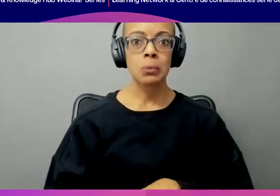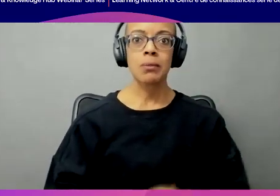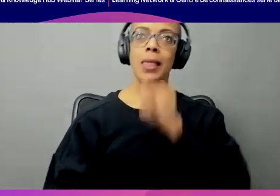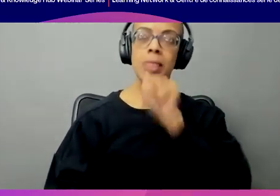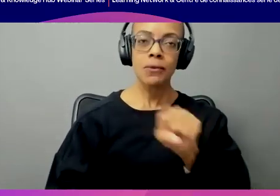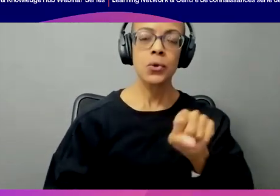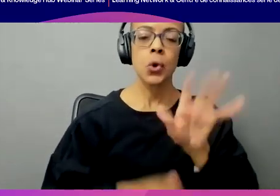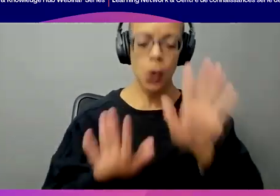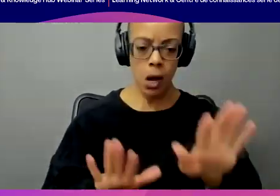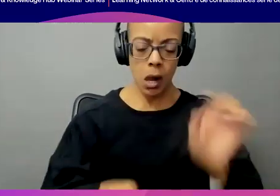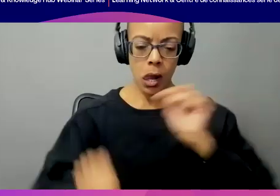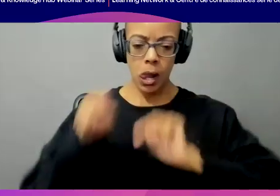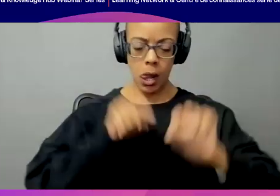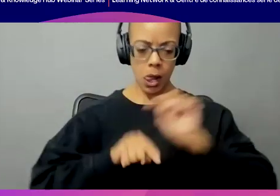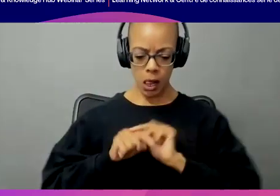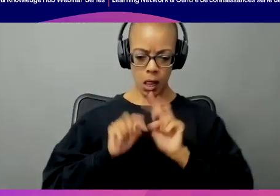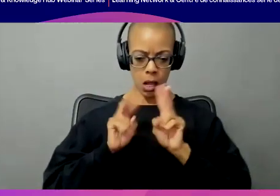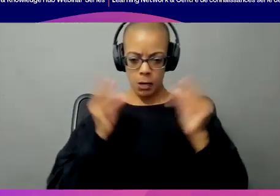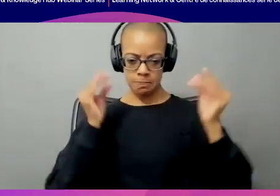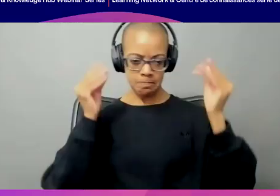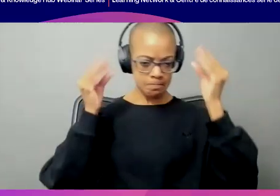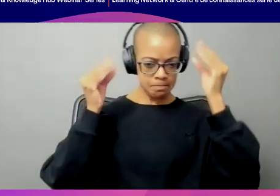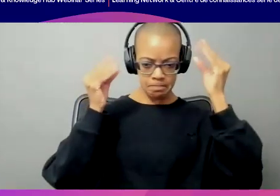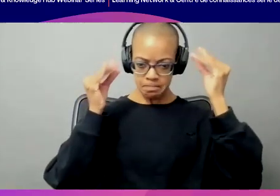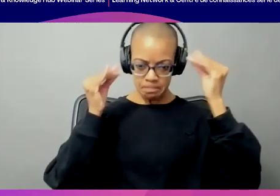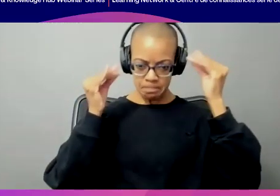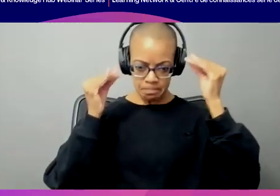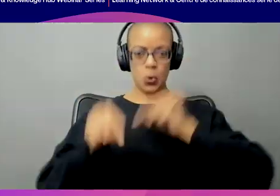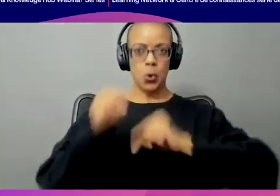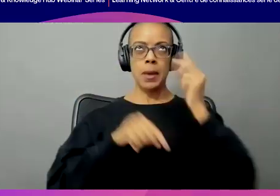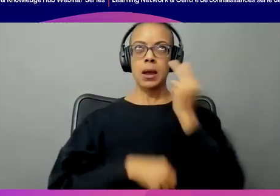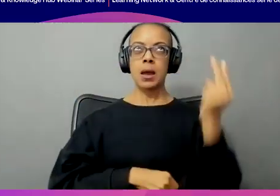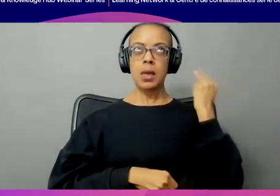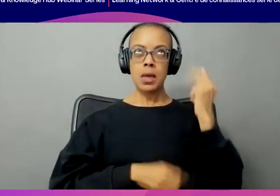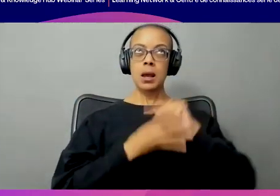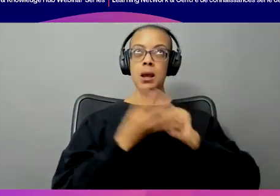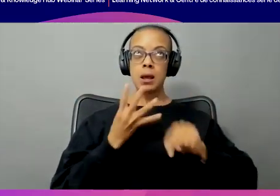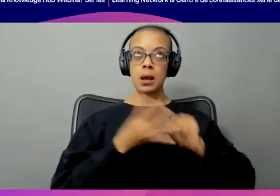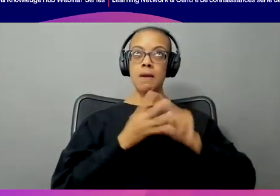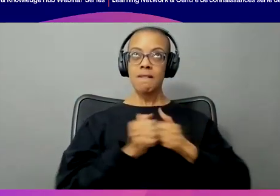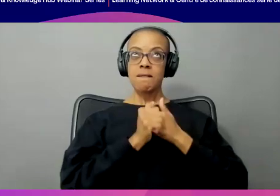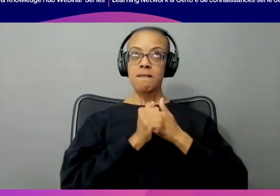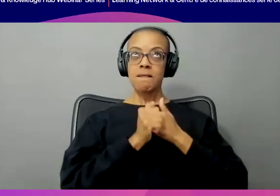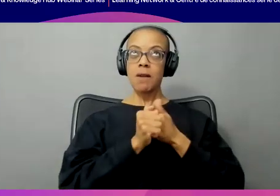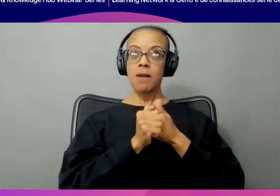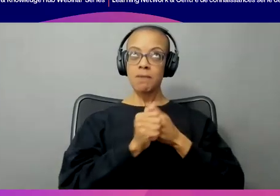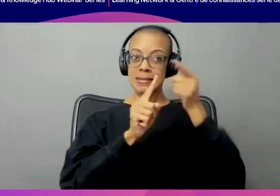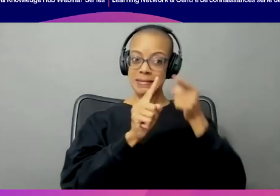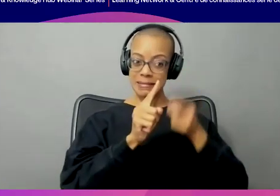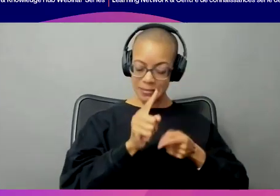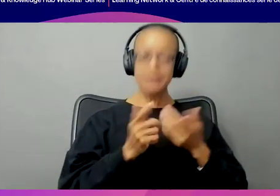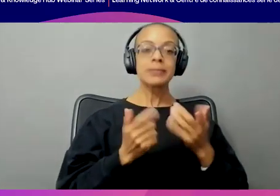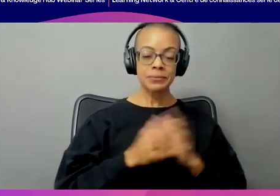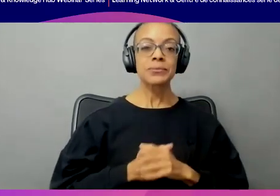think through, okay, when I'm making this decision, how do I think back to the principles that I'm trying to meet?